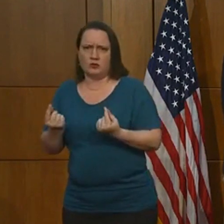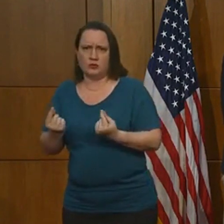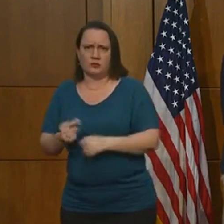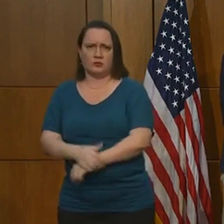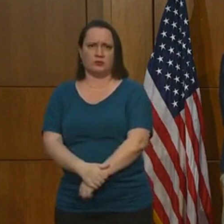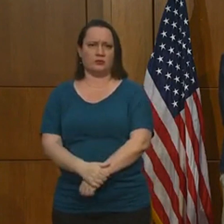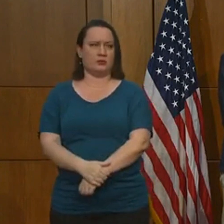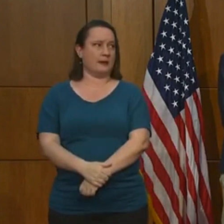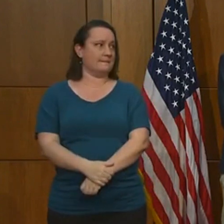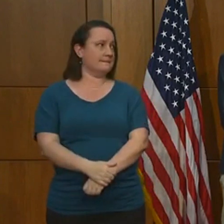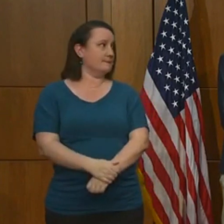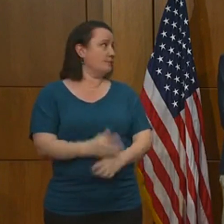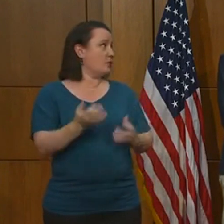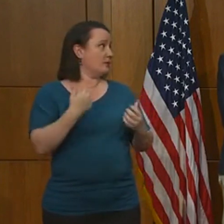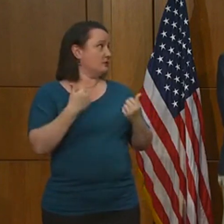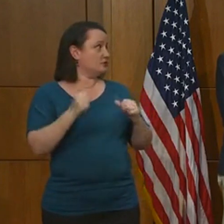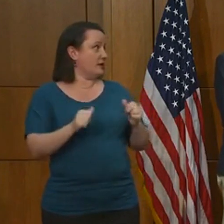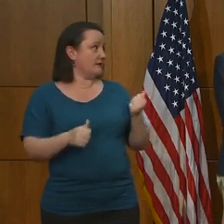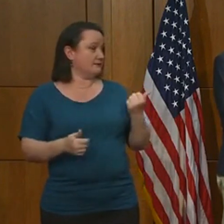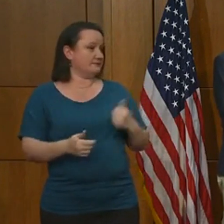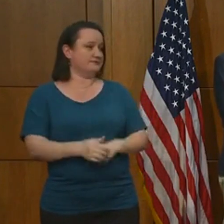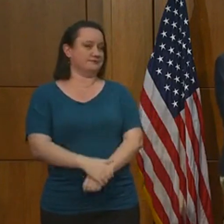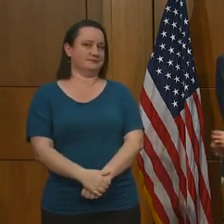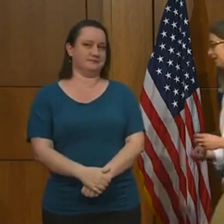want me to take a shot? Yeah.